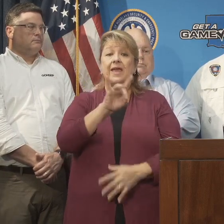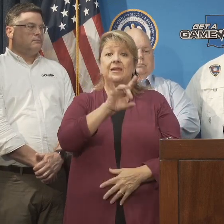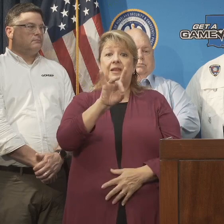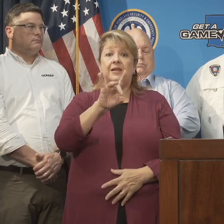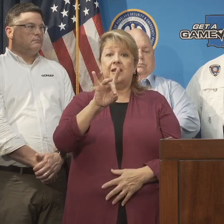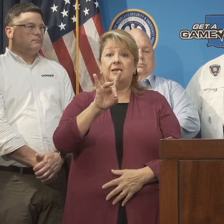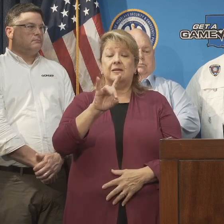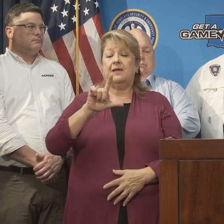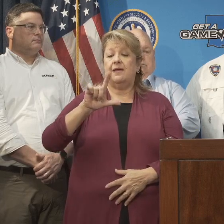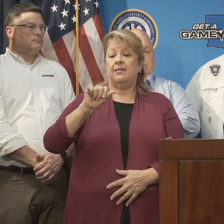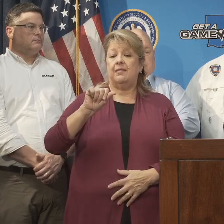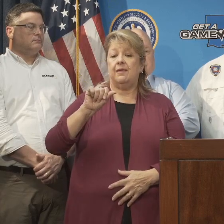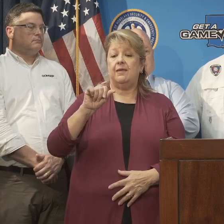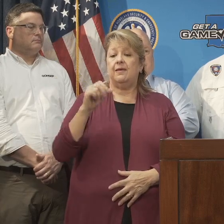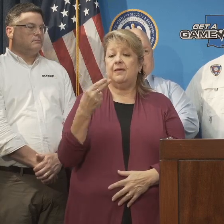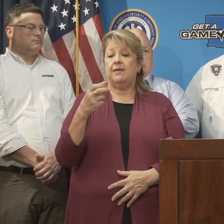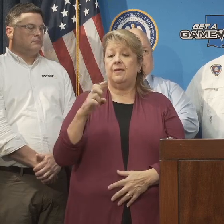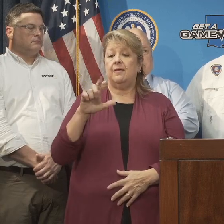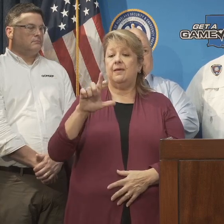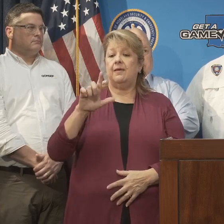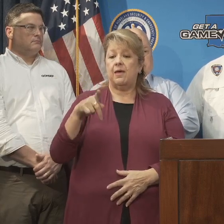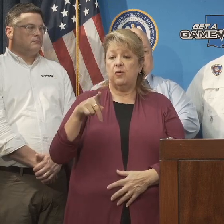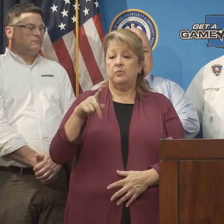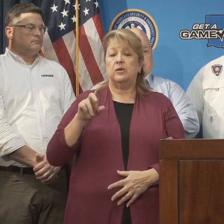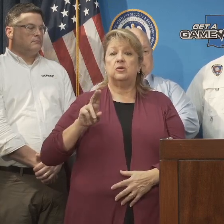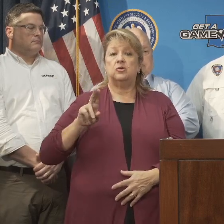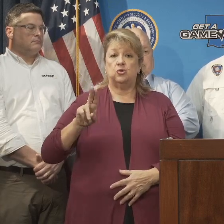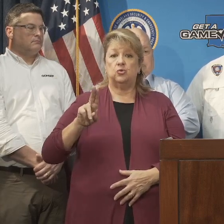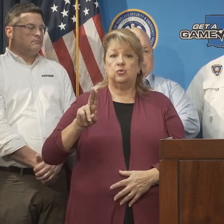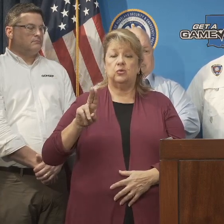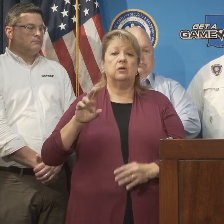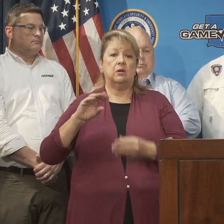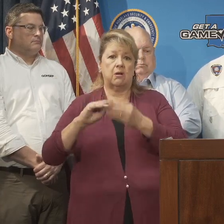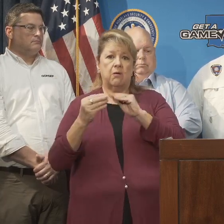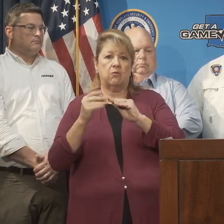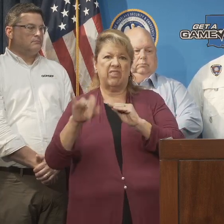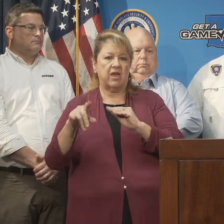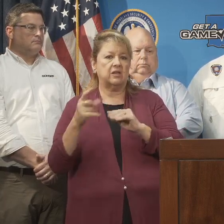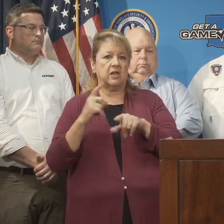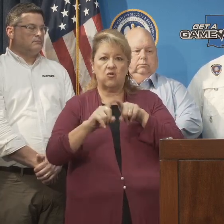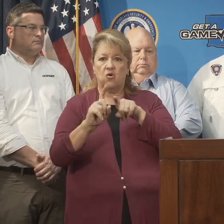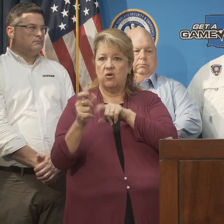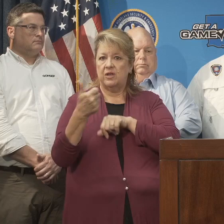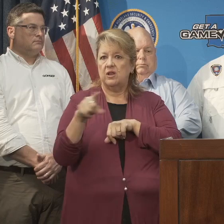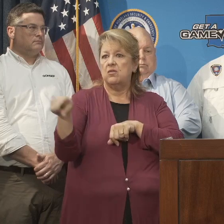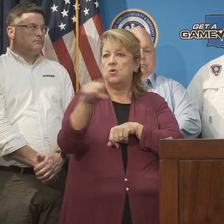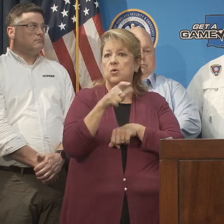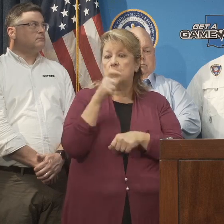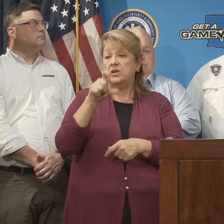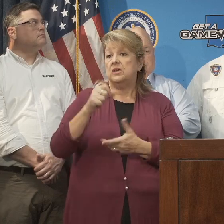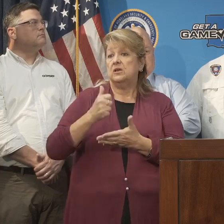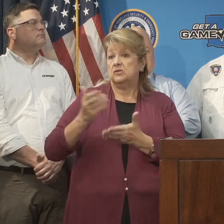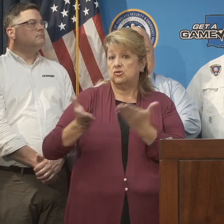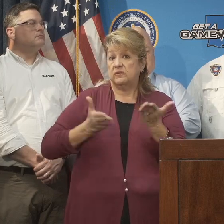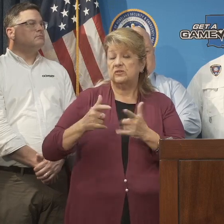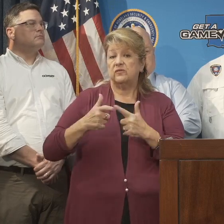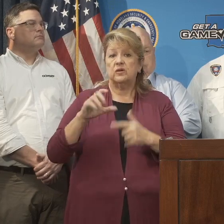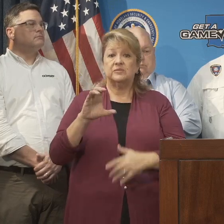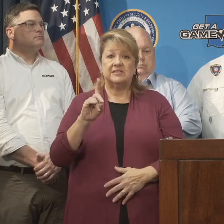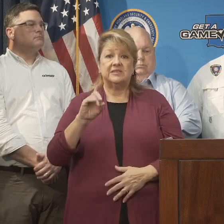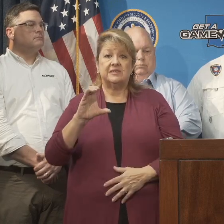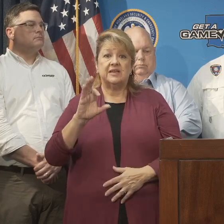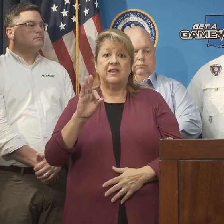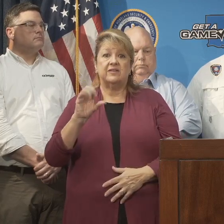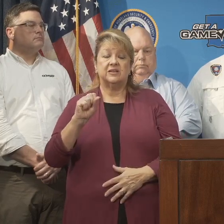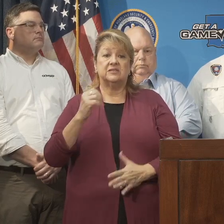888 LA Help You number that is always available 24/7 for those of us who need services from DCFS. So thank you